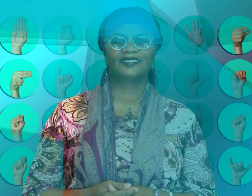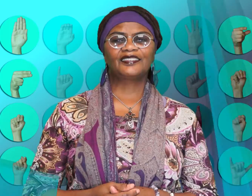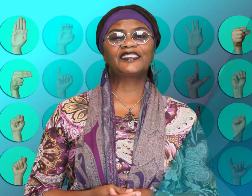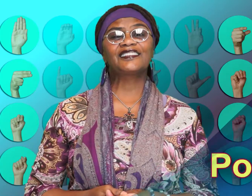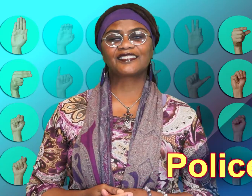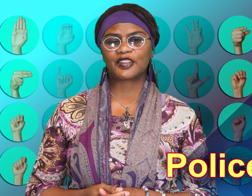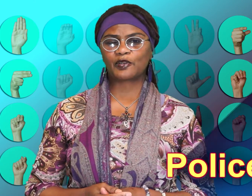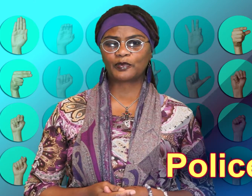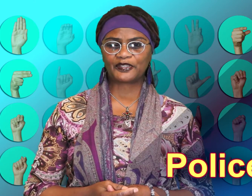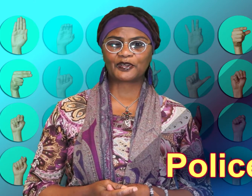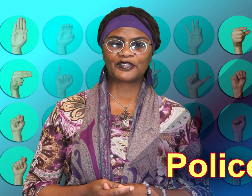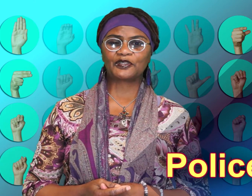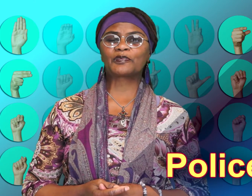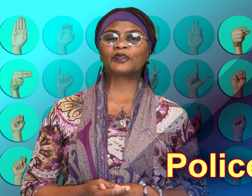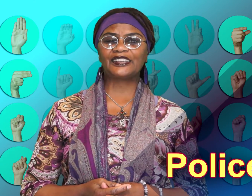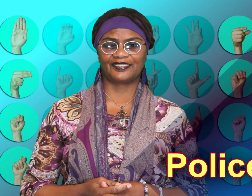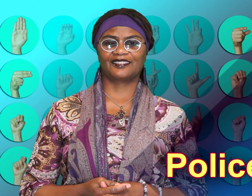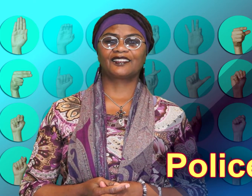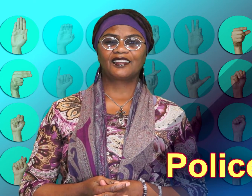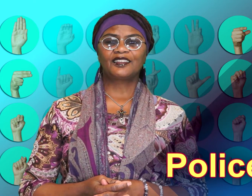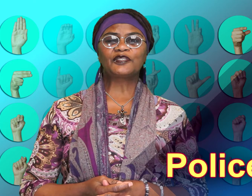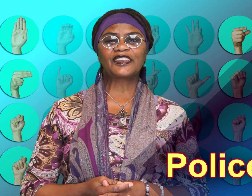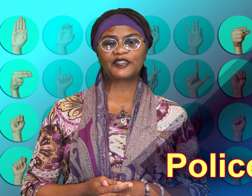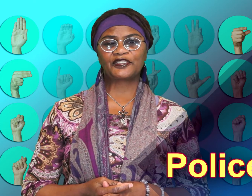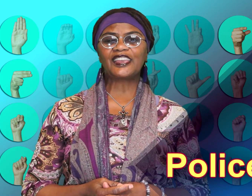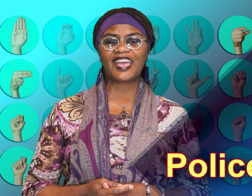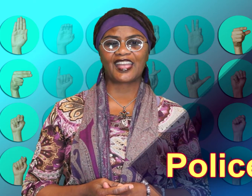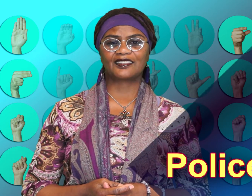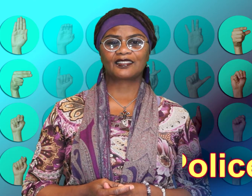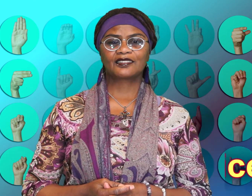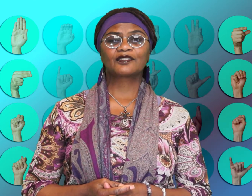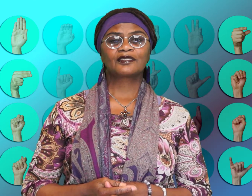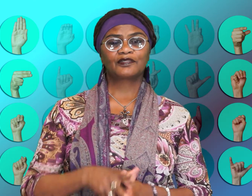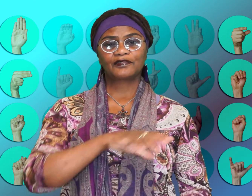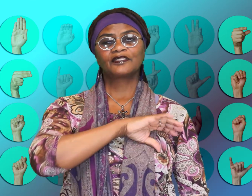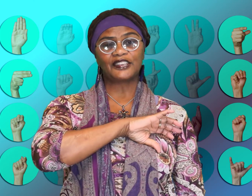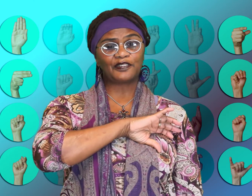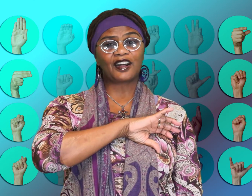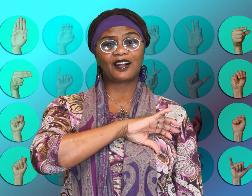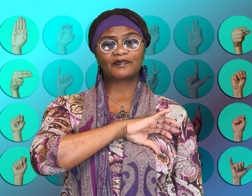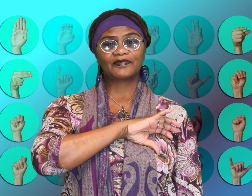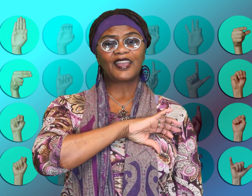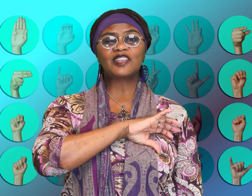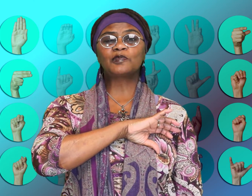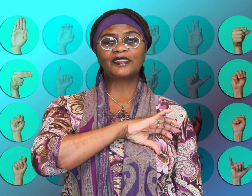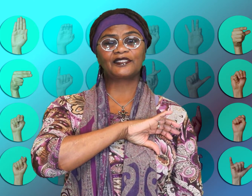The second sign I will be showing you is police. You take your C hand, C for cop, and you place it